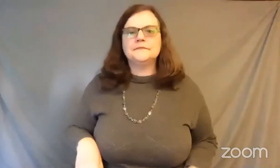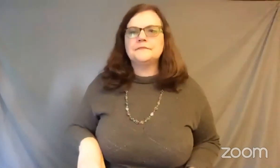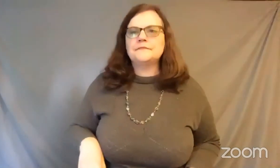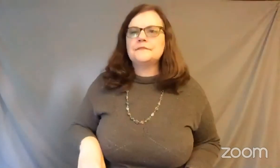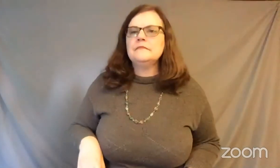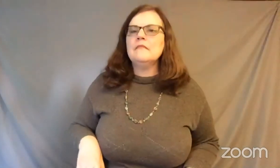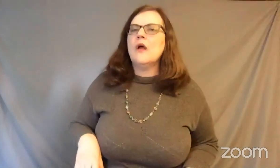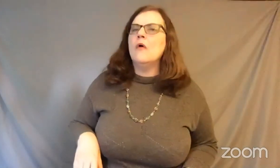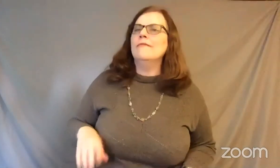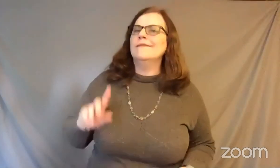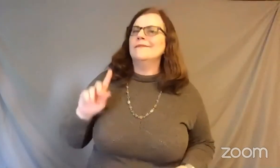does this come from?